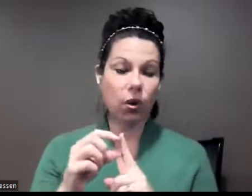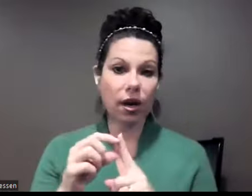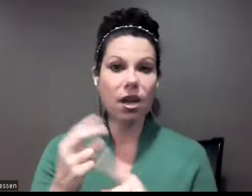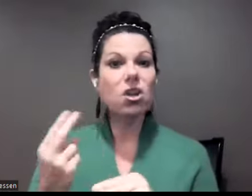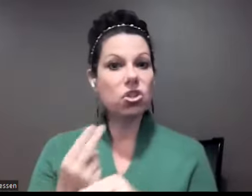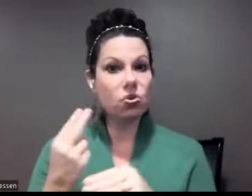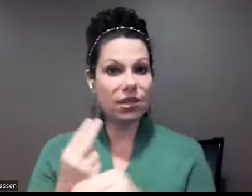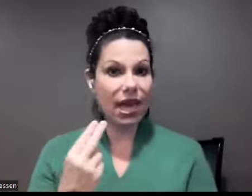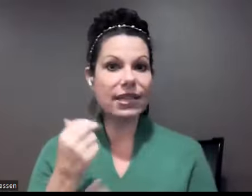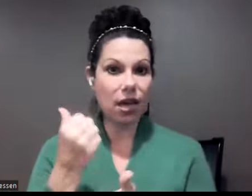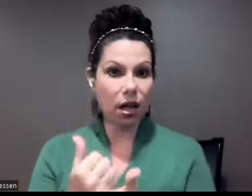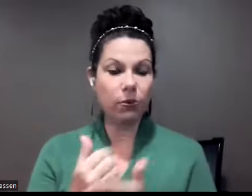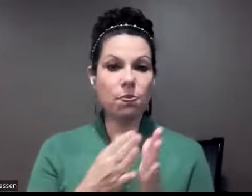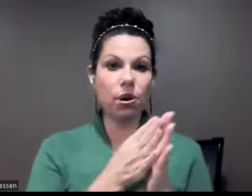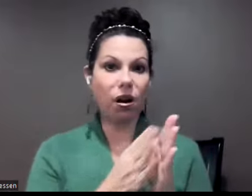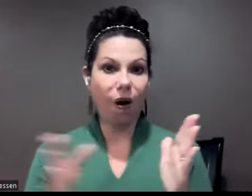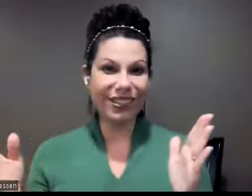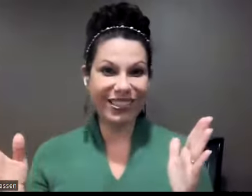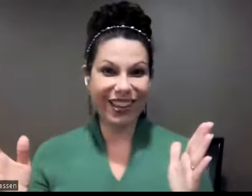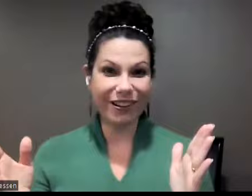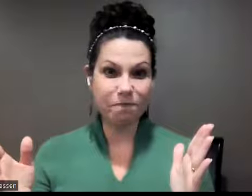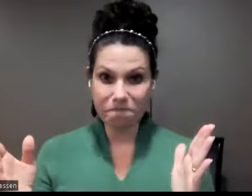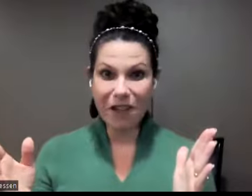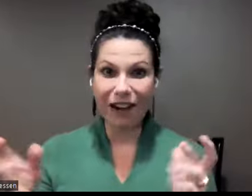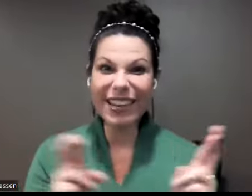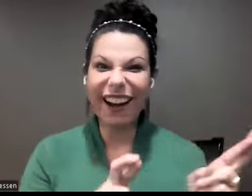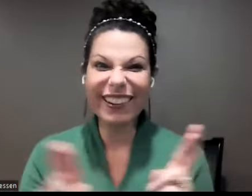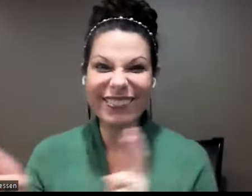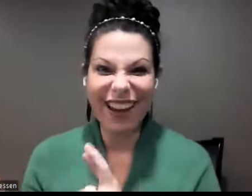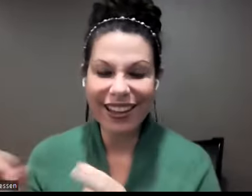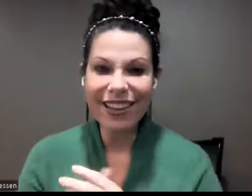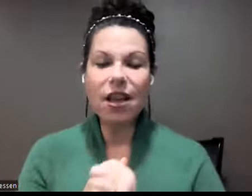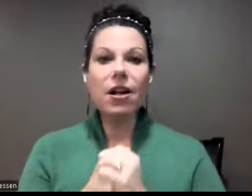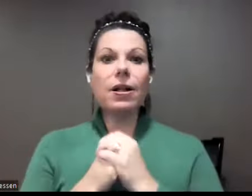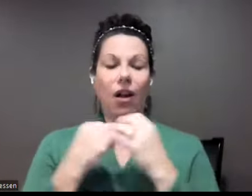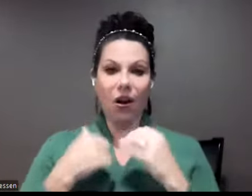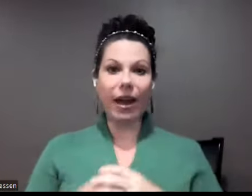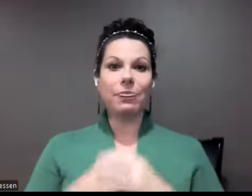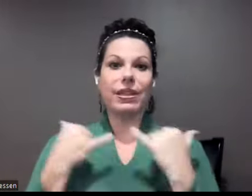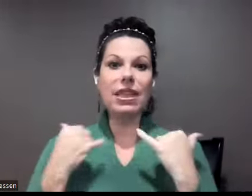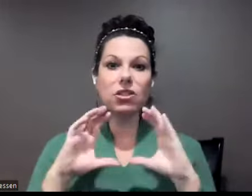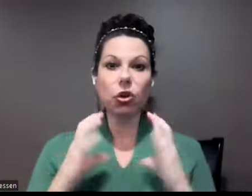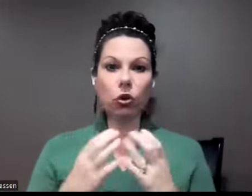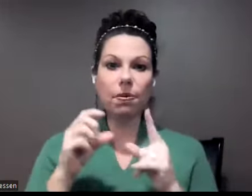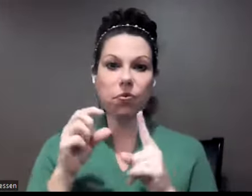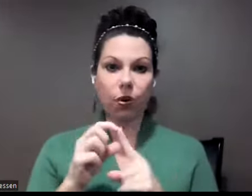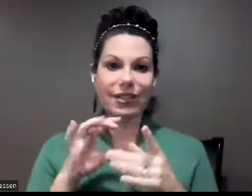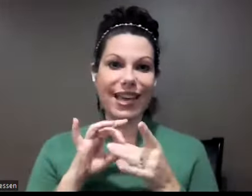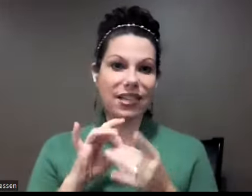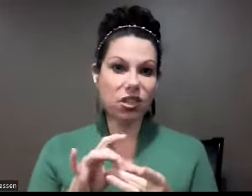word, use that to help you put it all together. All right, are you ready? Okay, this group of words has to